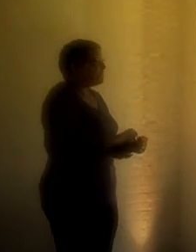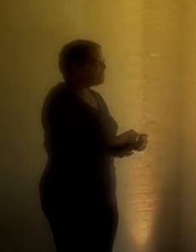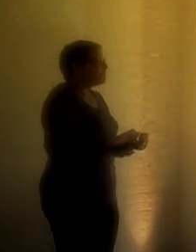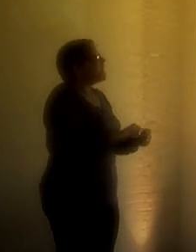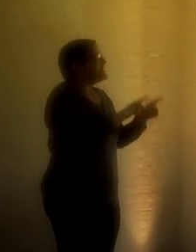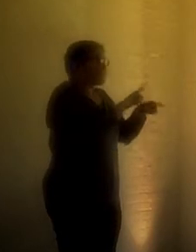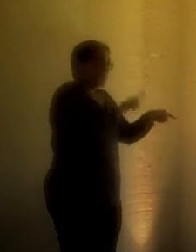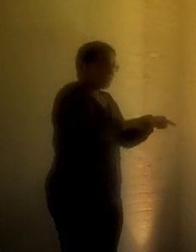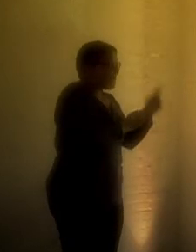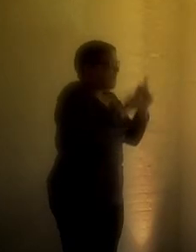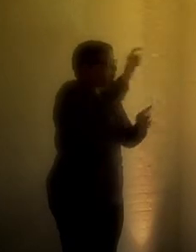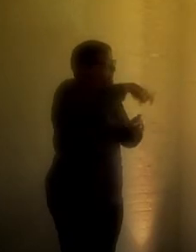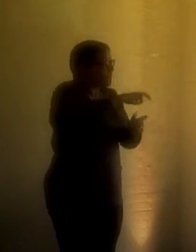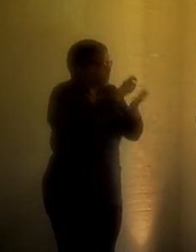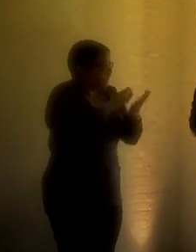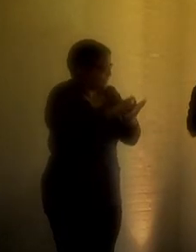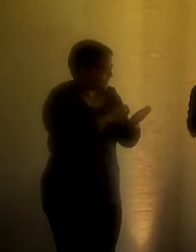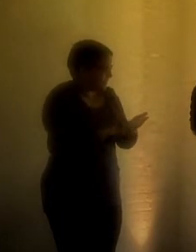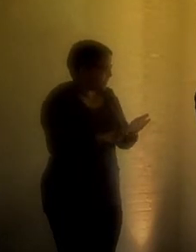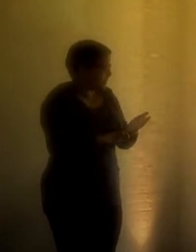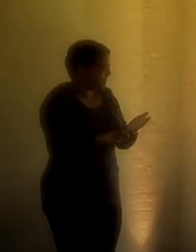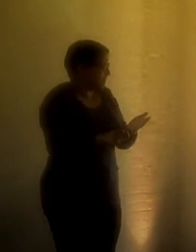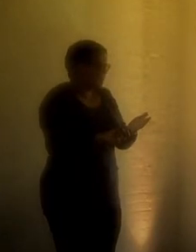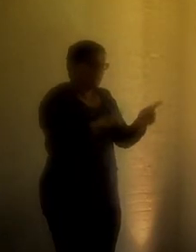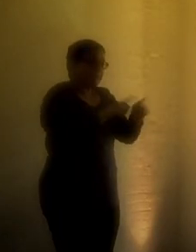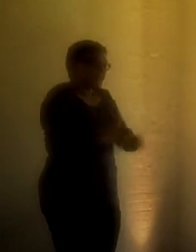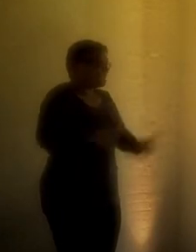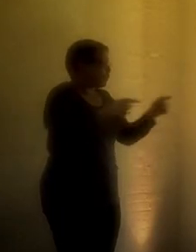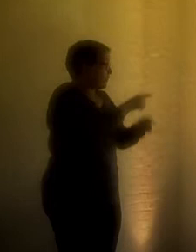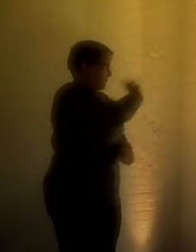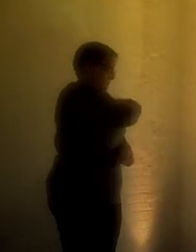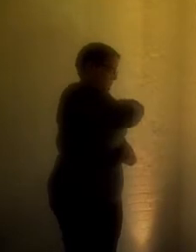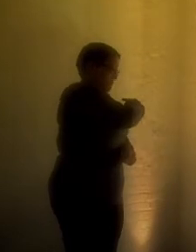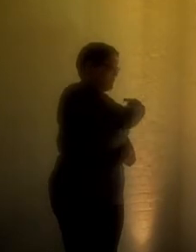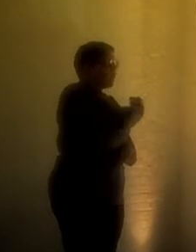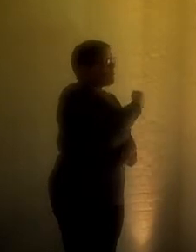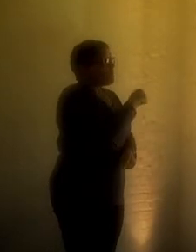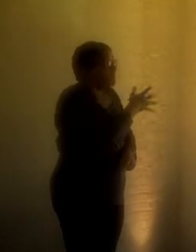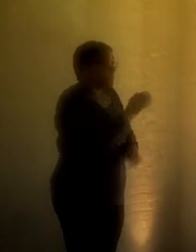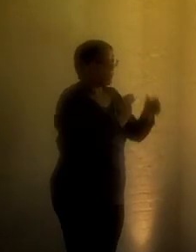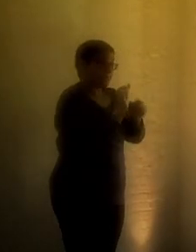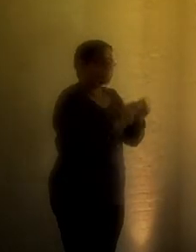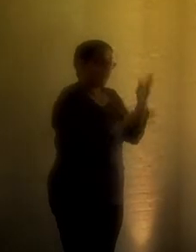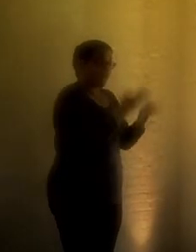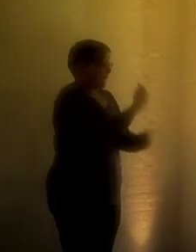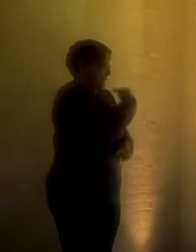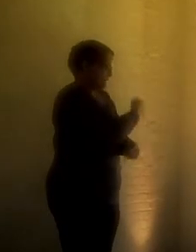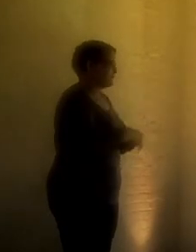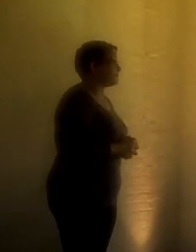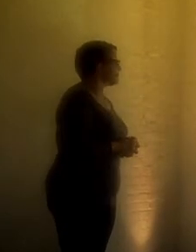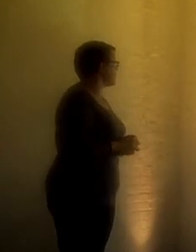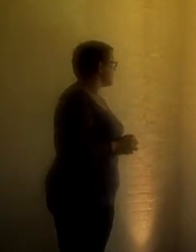lots of other guys writing around at the time who were as good and often frequently better. So